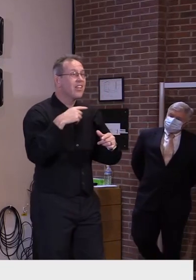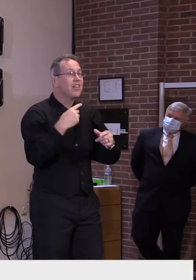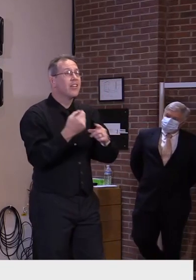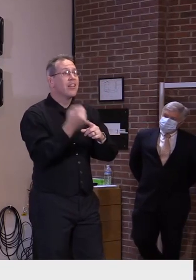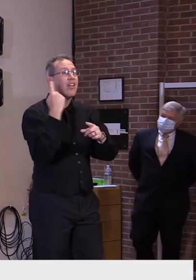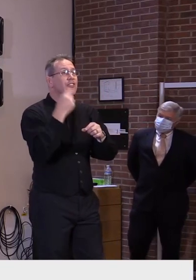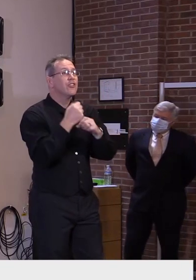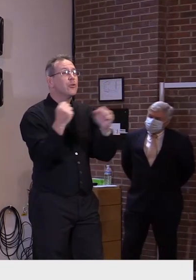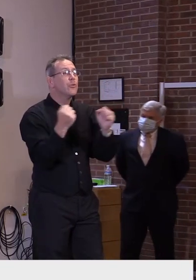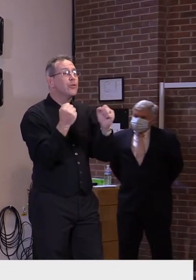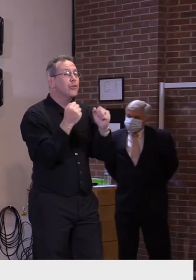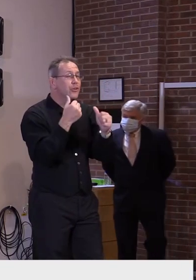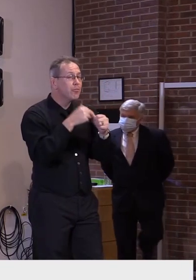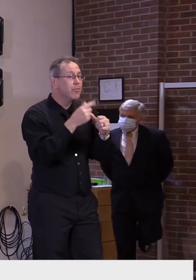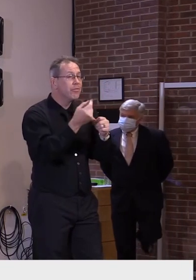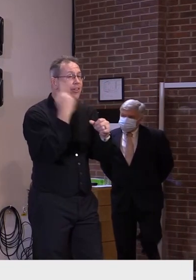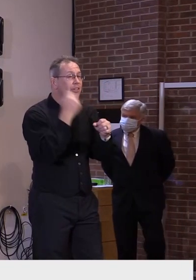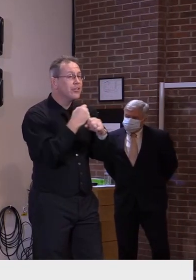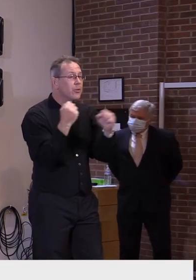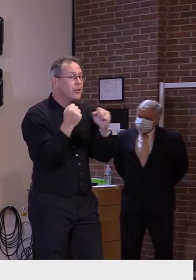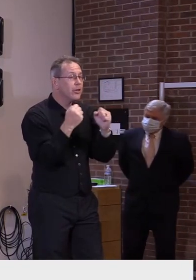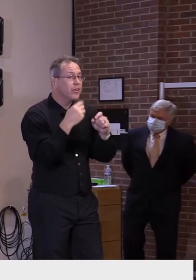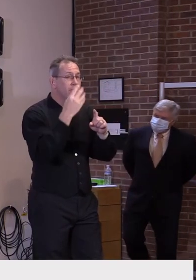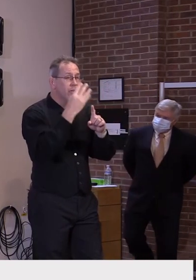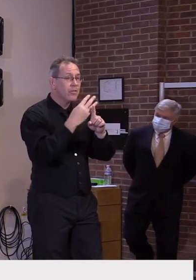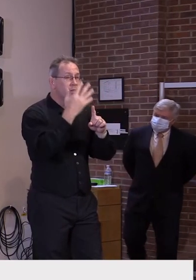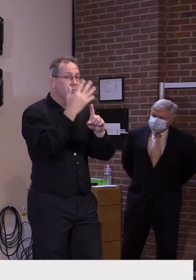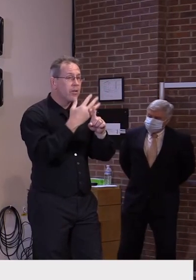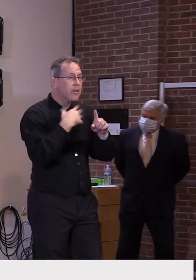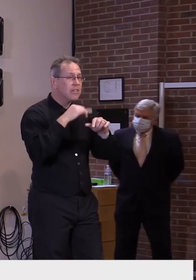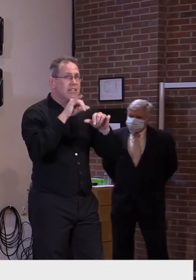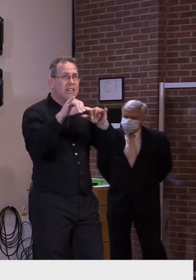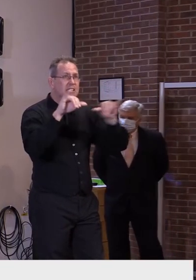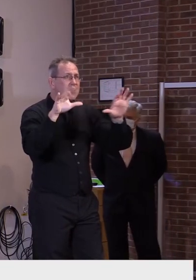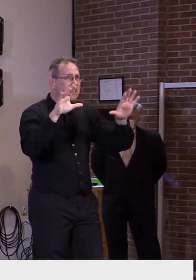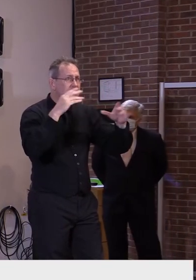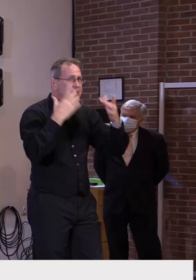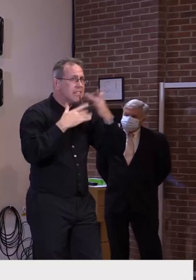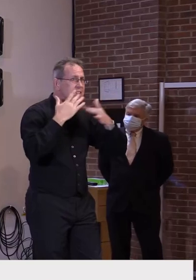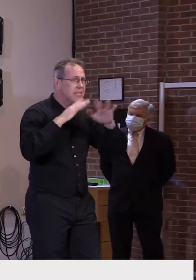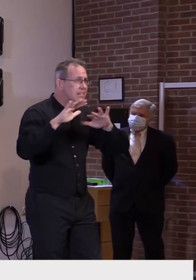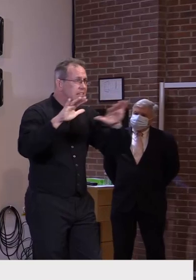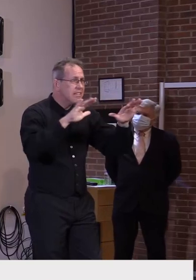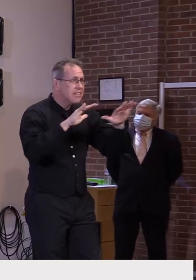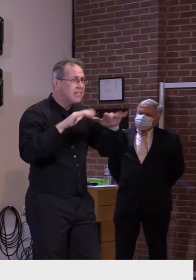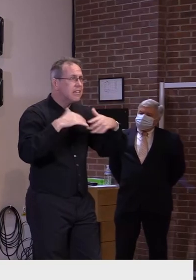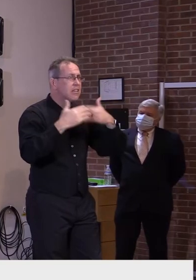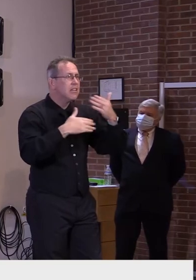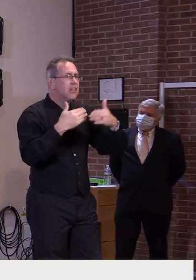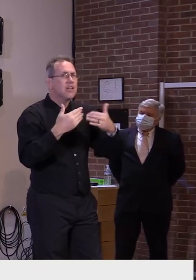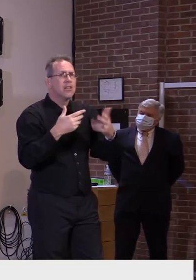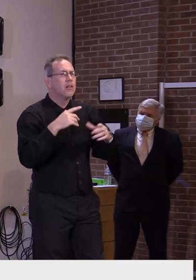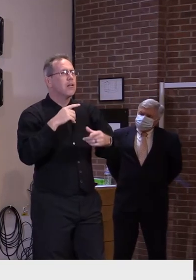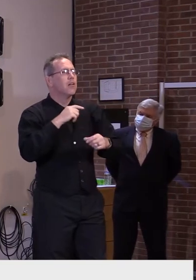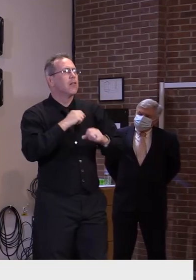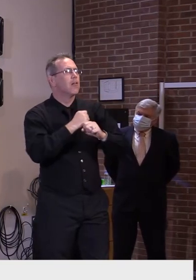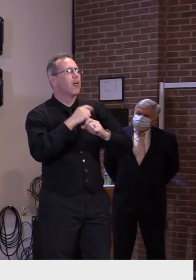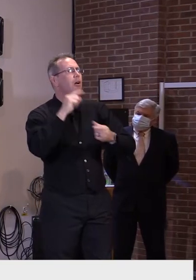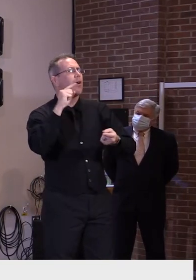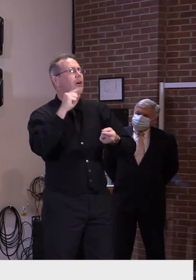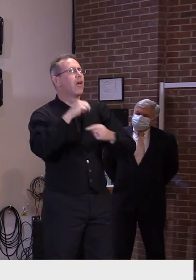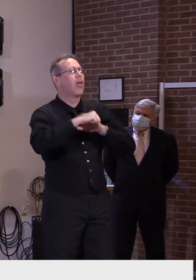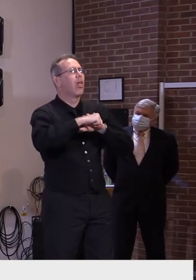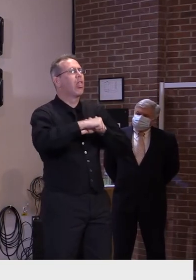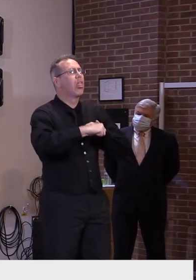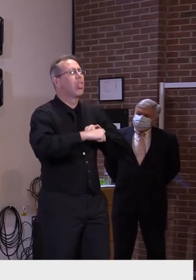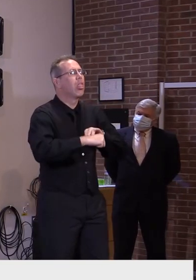would have had a population that was at higher risk for that as well, needing booster. And we have a very